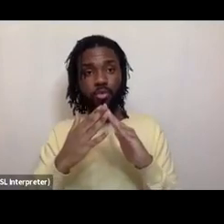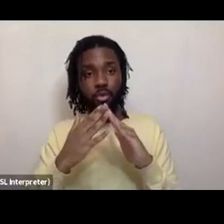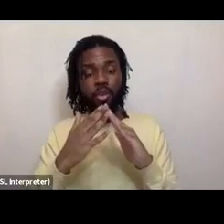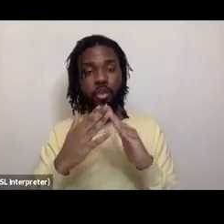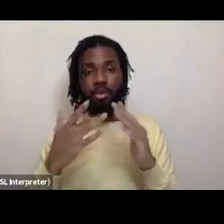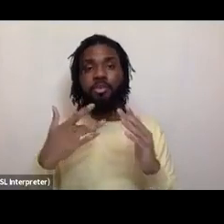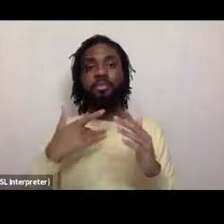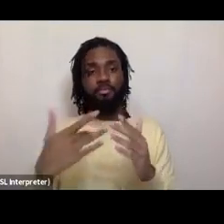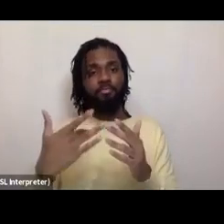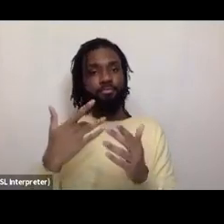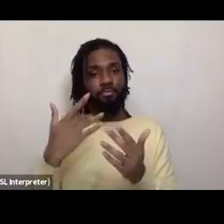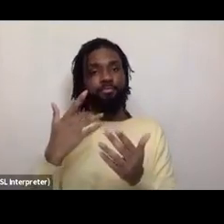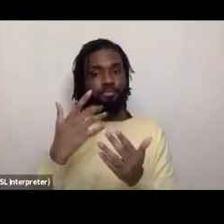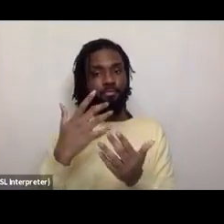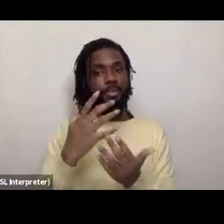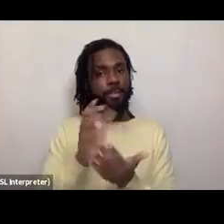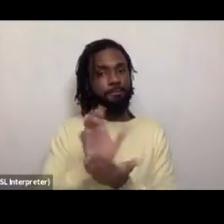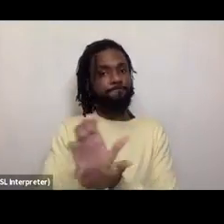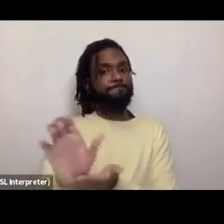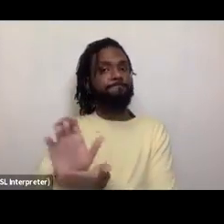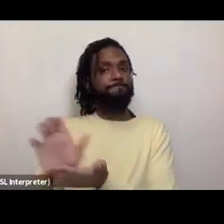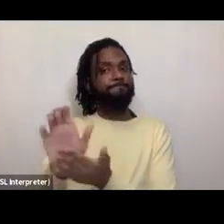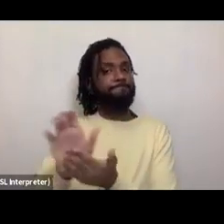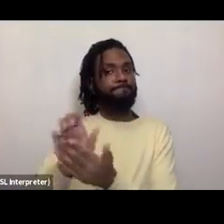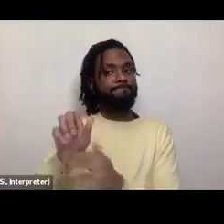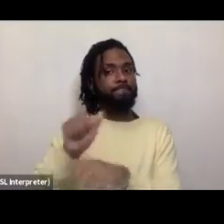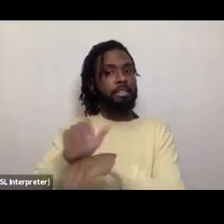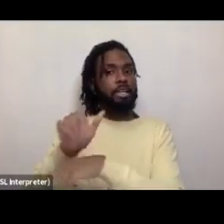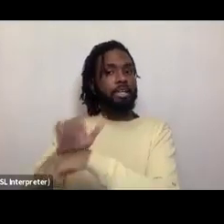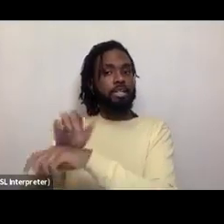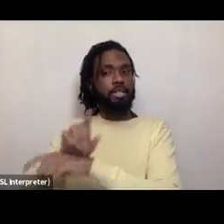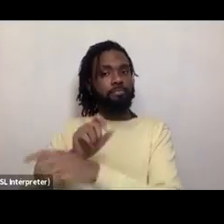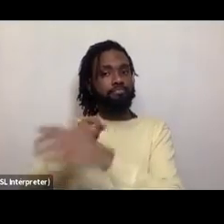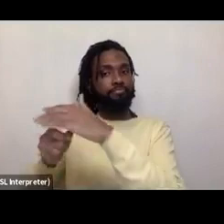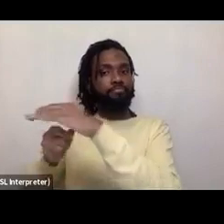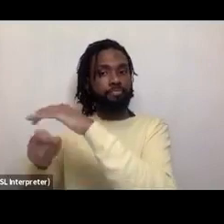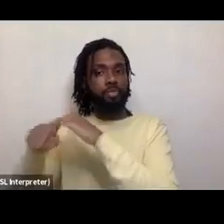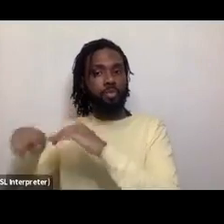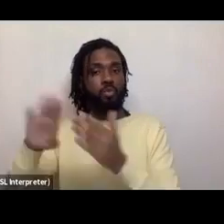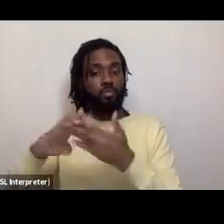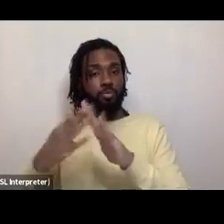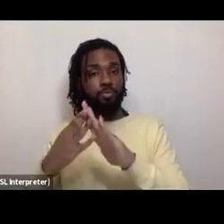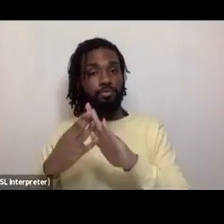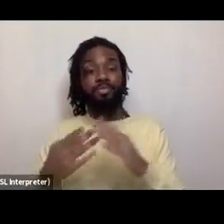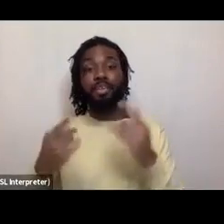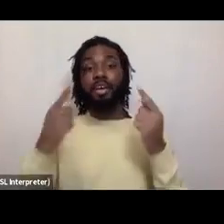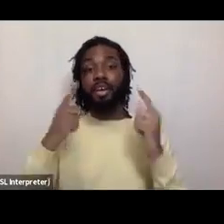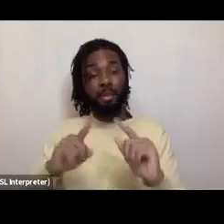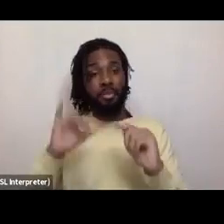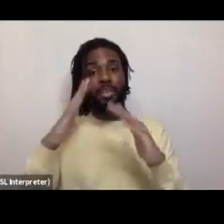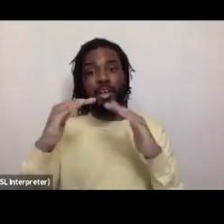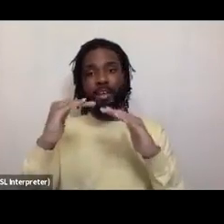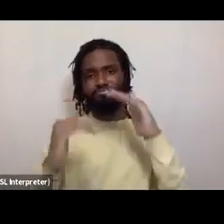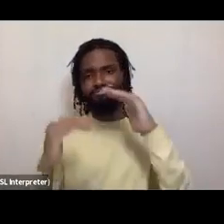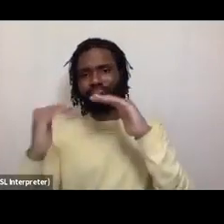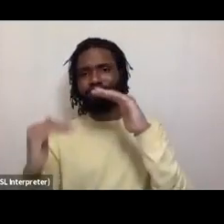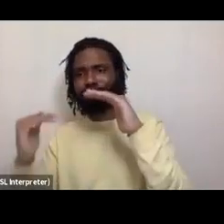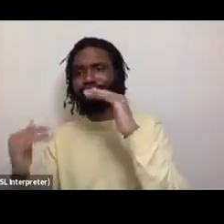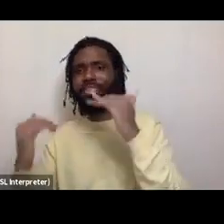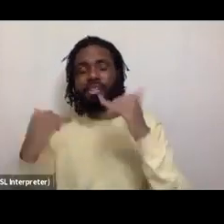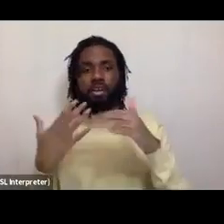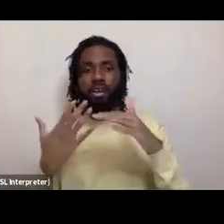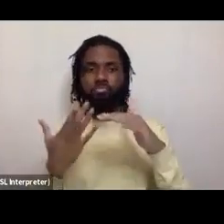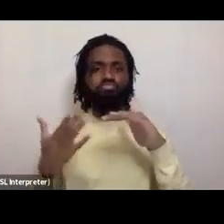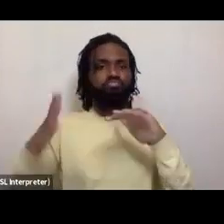shoved away to these facilities. And these equalities are becoming clearer in the rise of the COVID